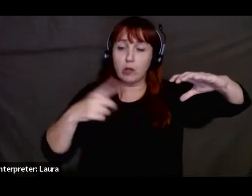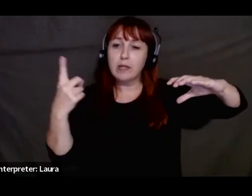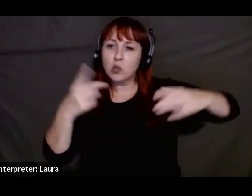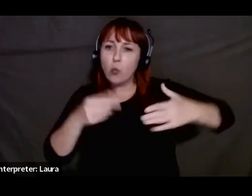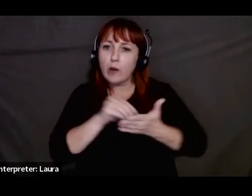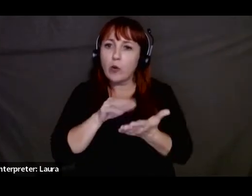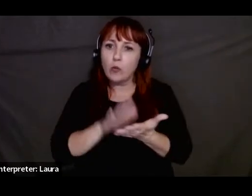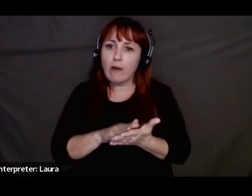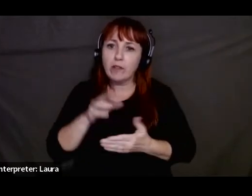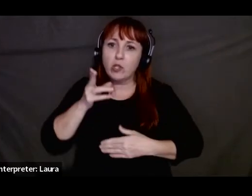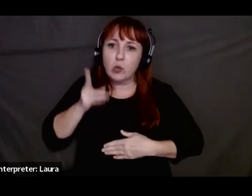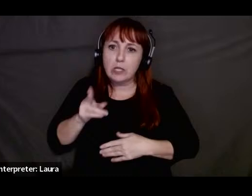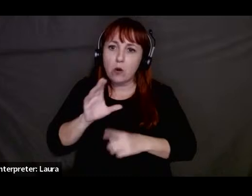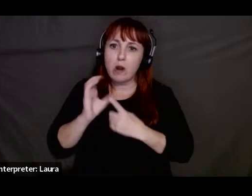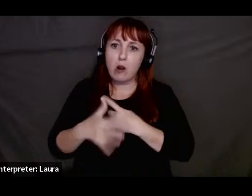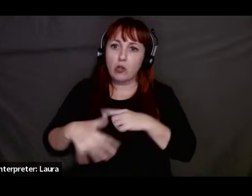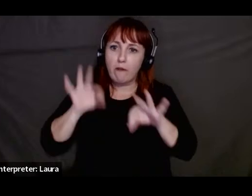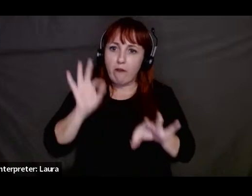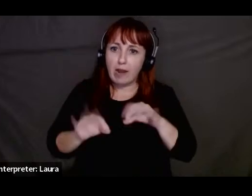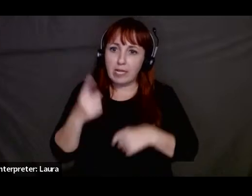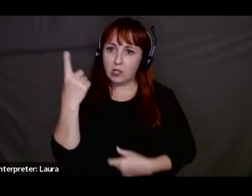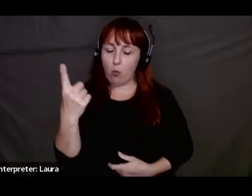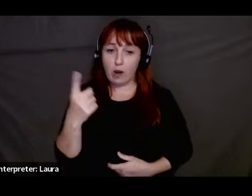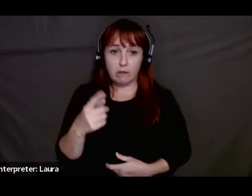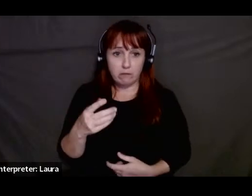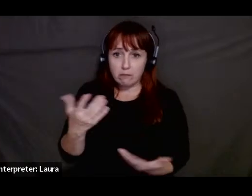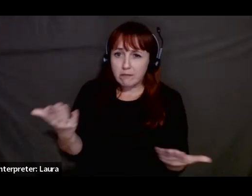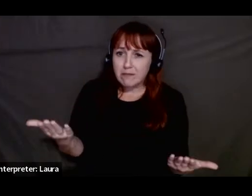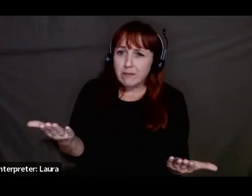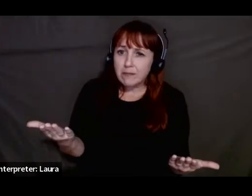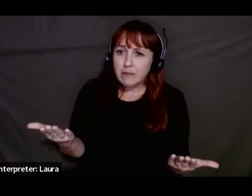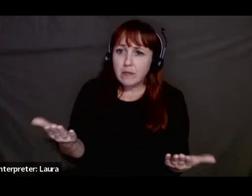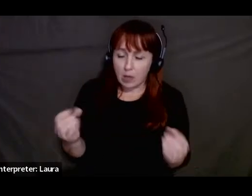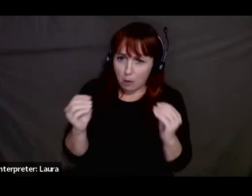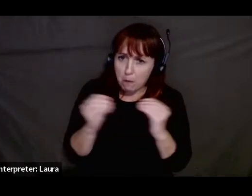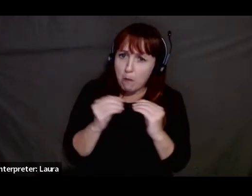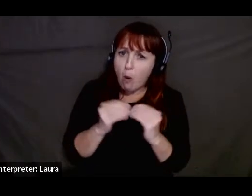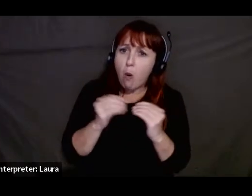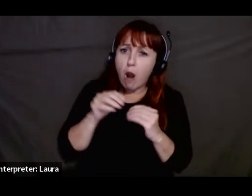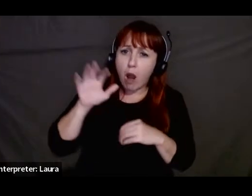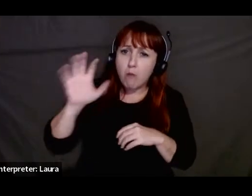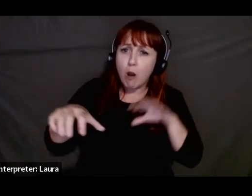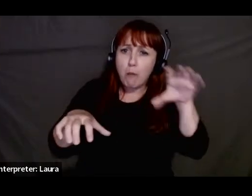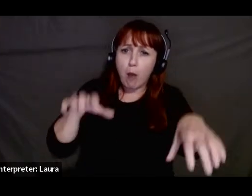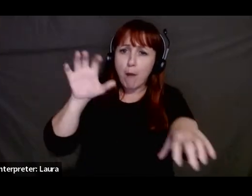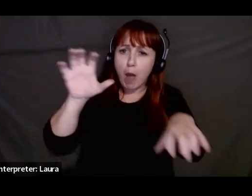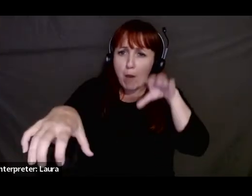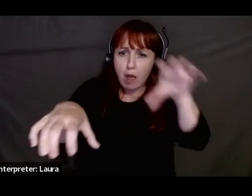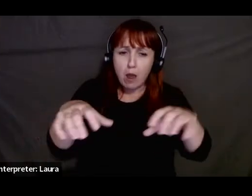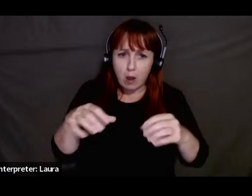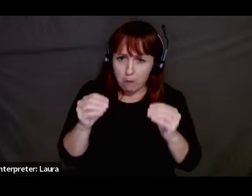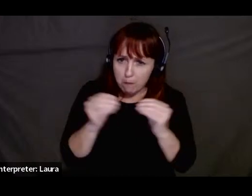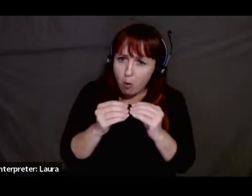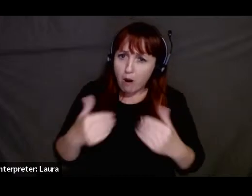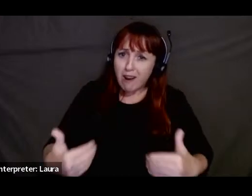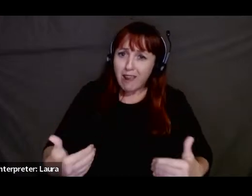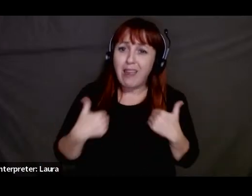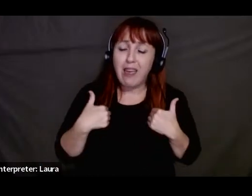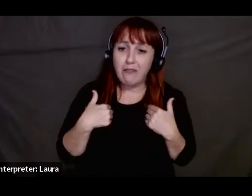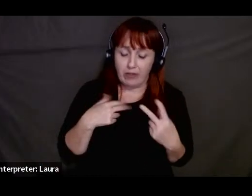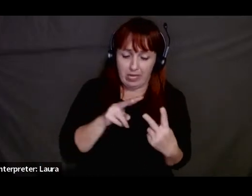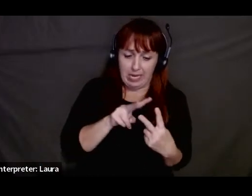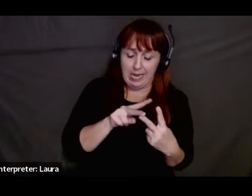to a historical and cultural finding. Need I not say that there are more sites in this Ka'ohe Mauka region that have